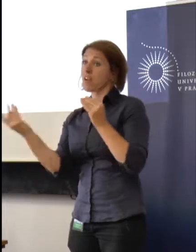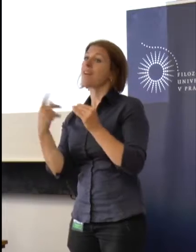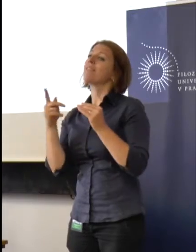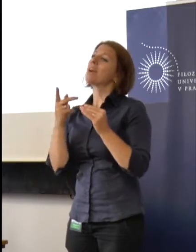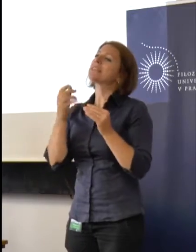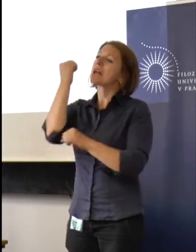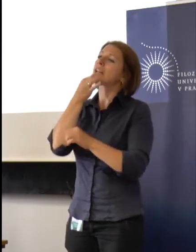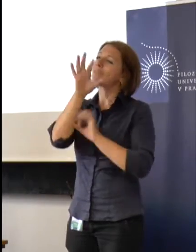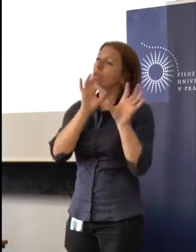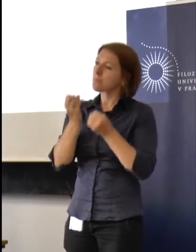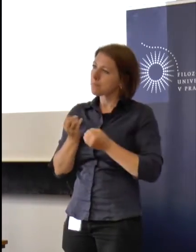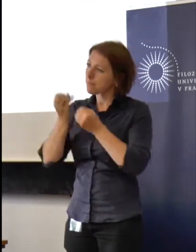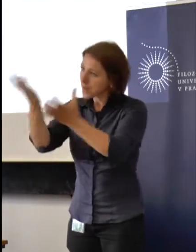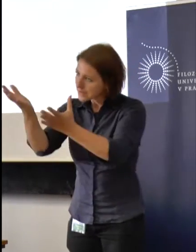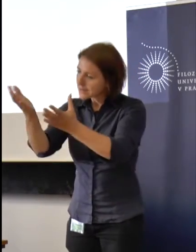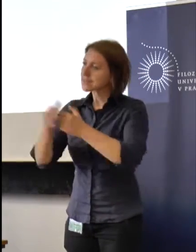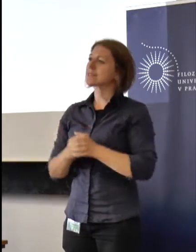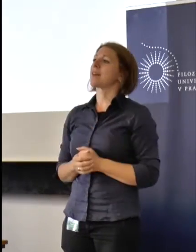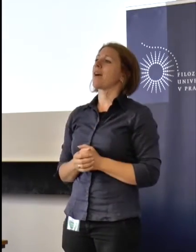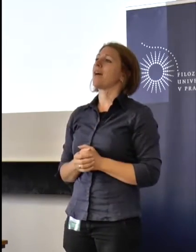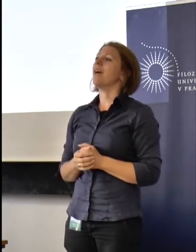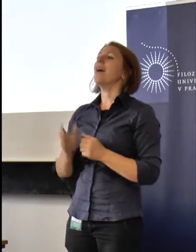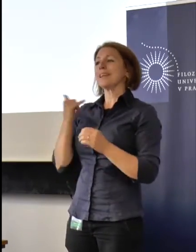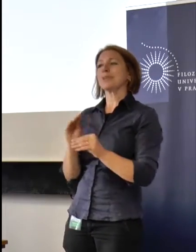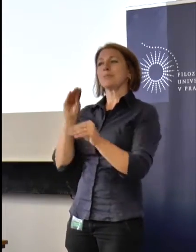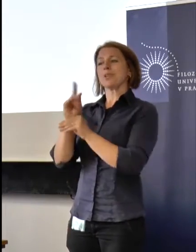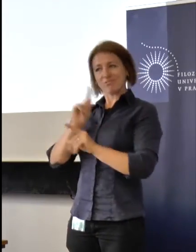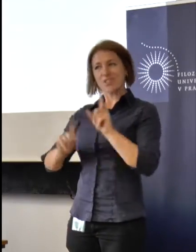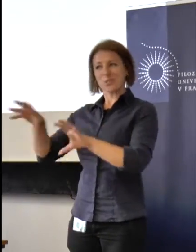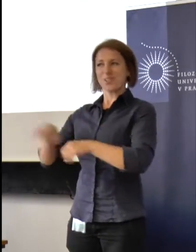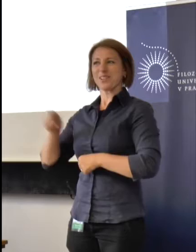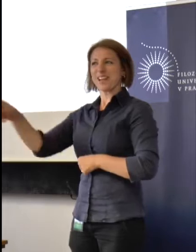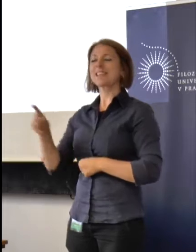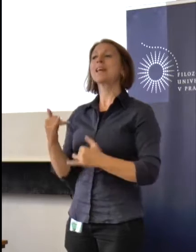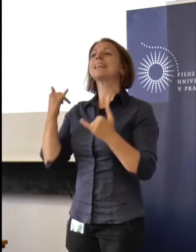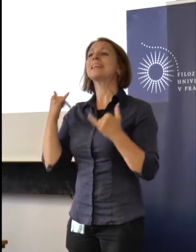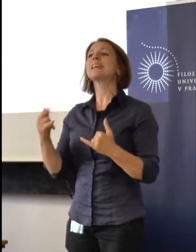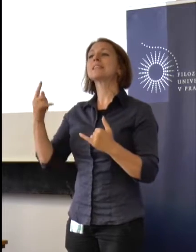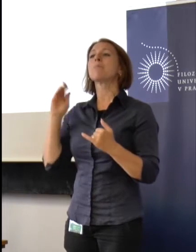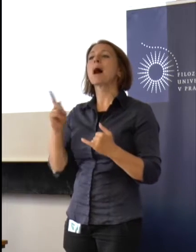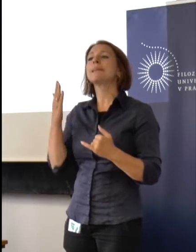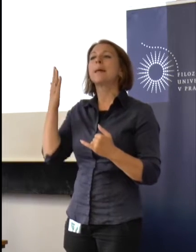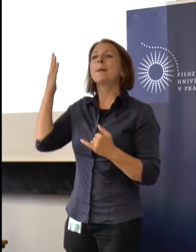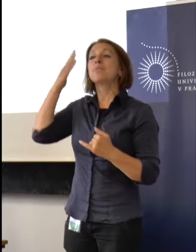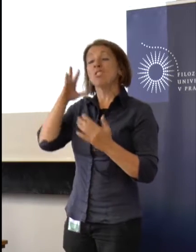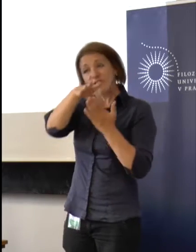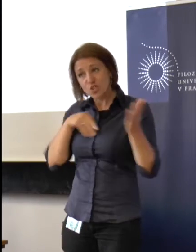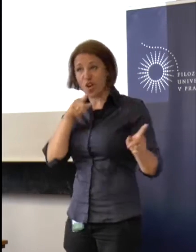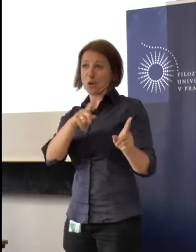I'm going to do, and what I'm going to say to you, that you should, and we all together should think Humboldt today.